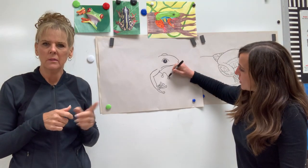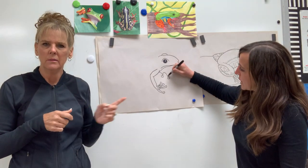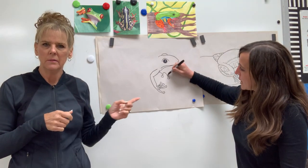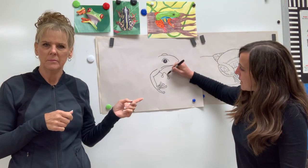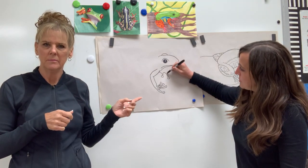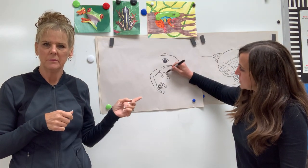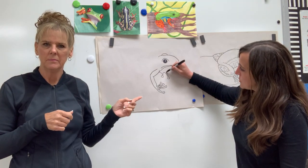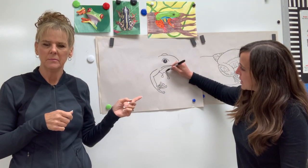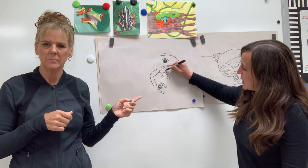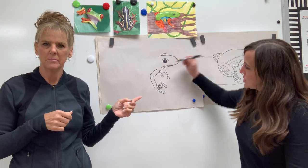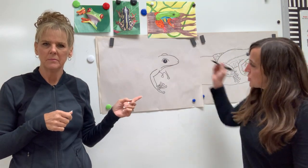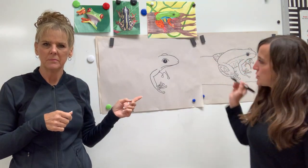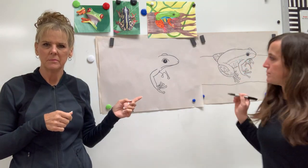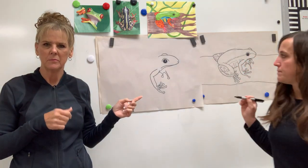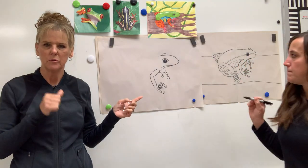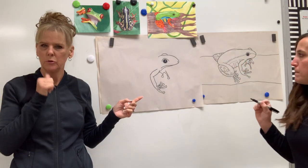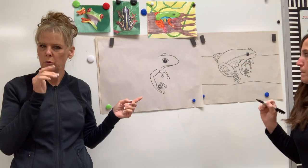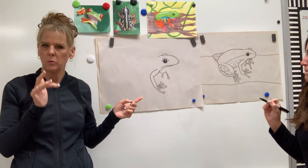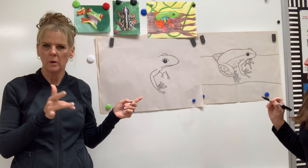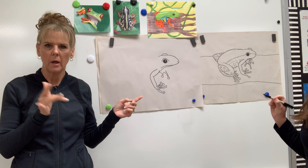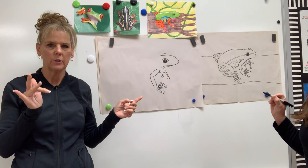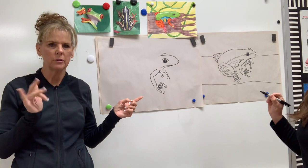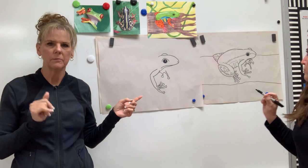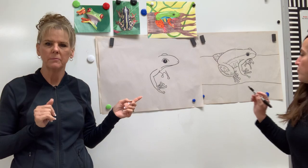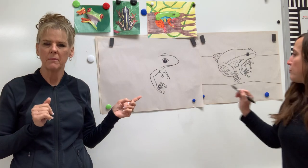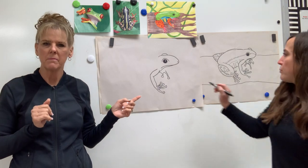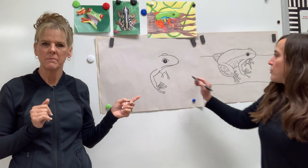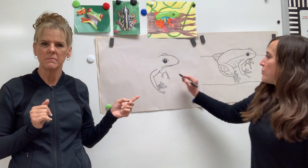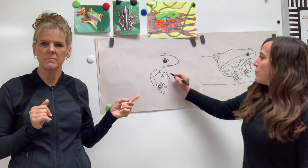I'm going to bring it up. Don't touch.